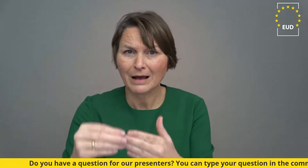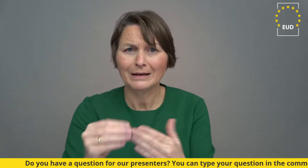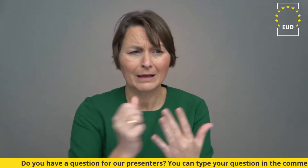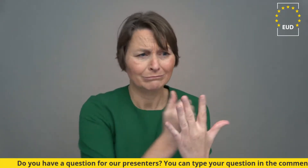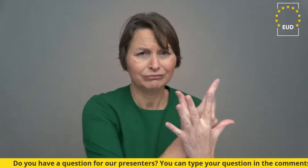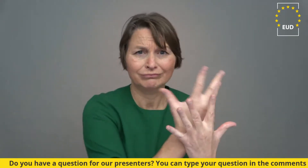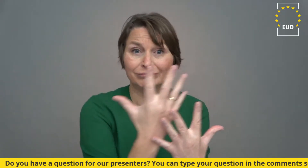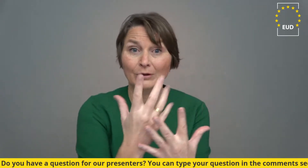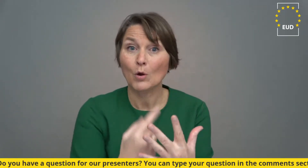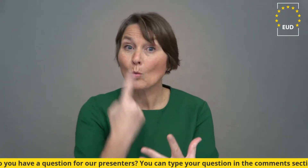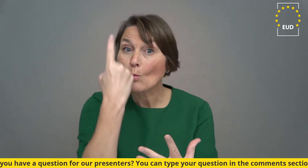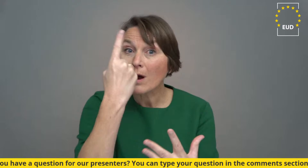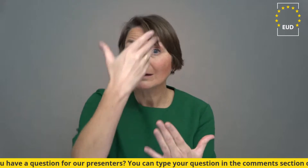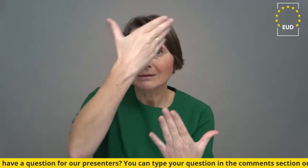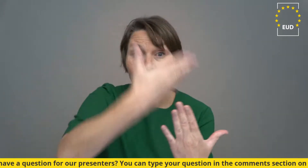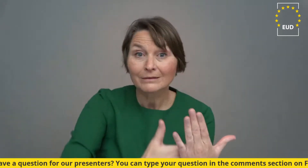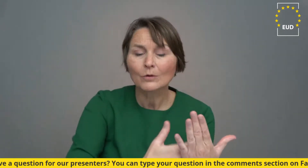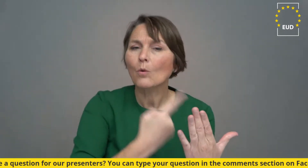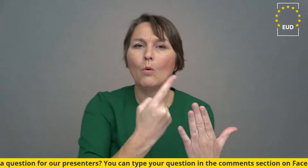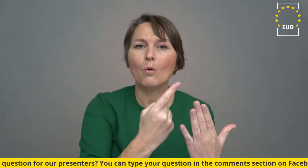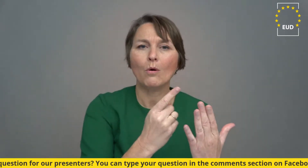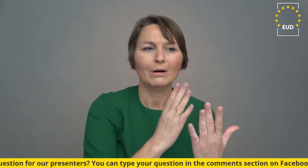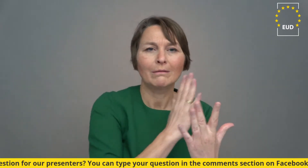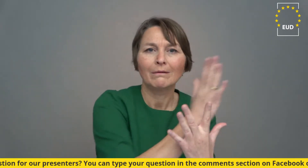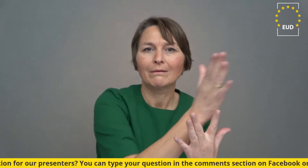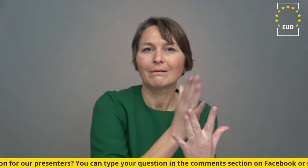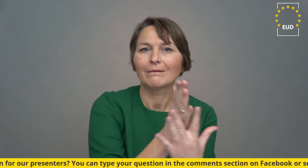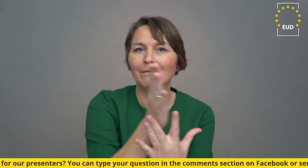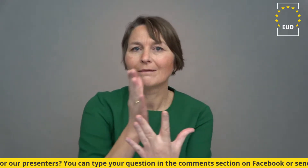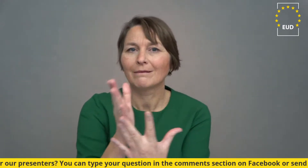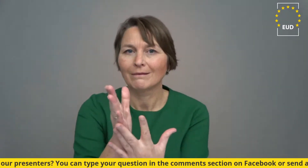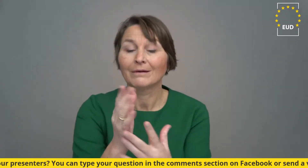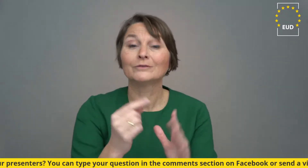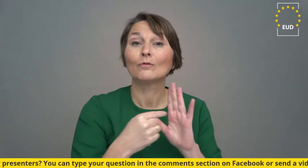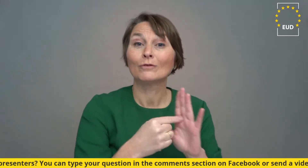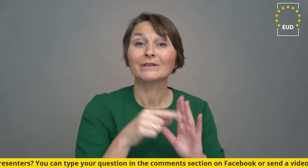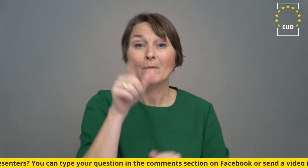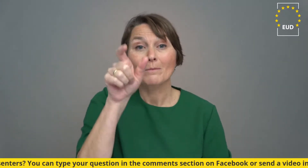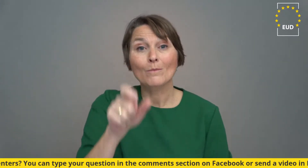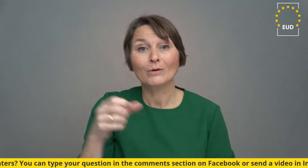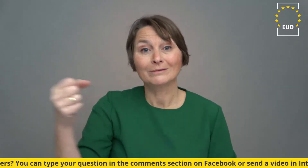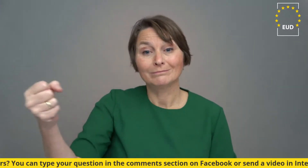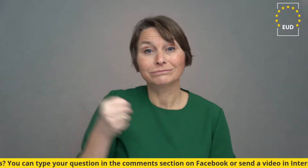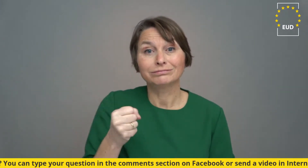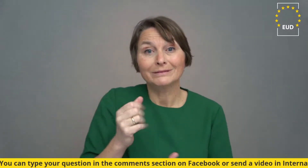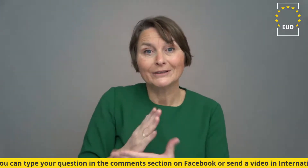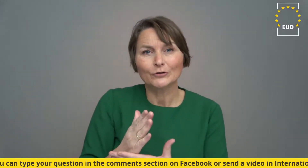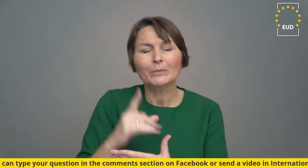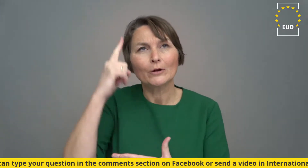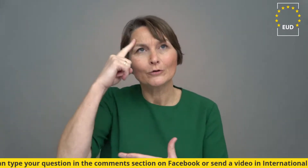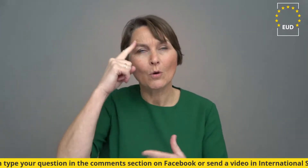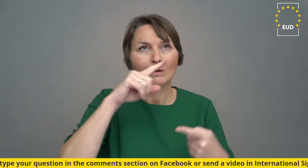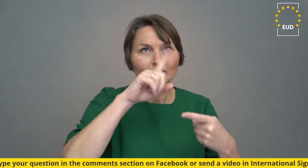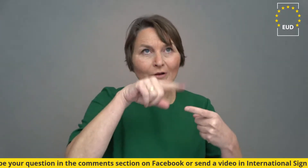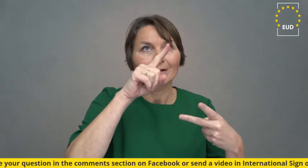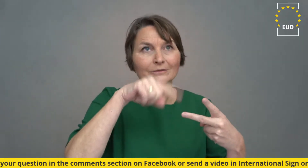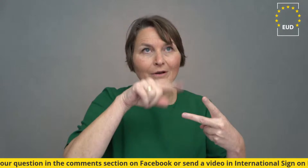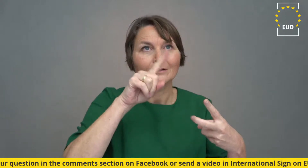language interpretation guidelines, and training guidelines. But we need to think of, do we do this in unison, or do we do this